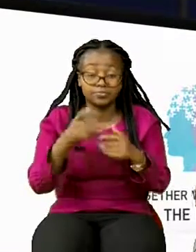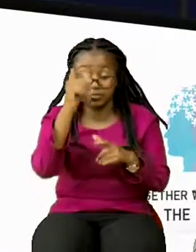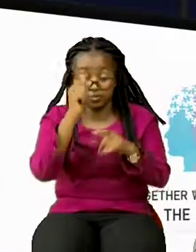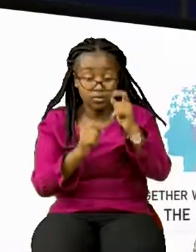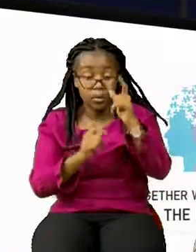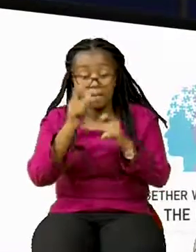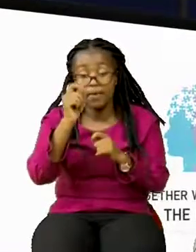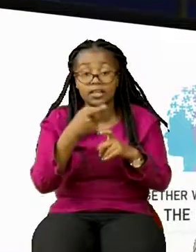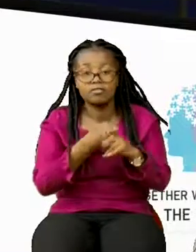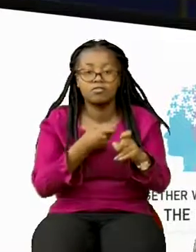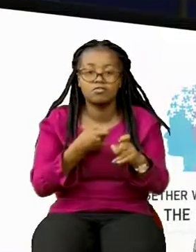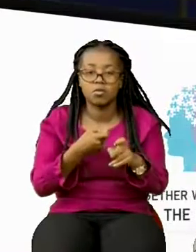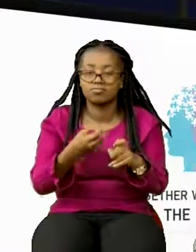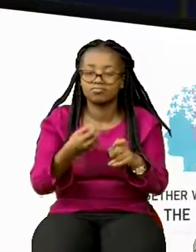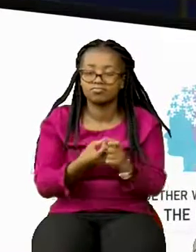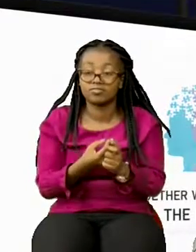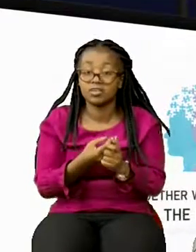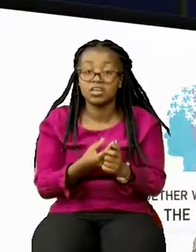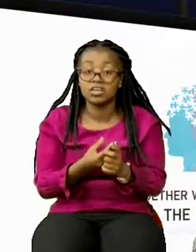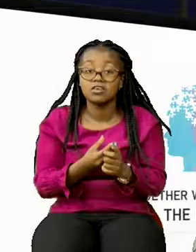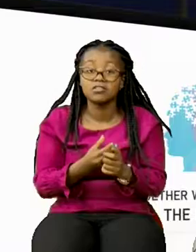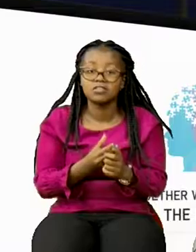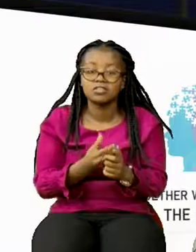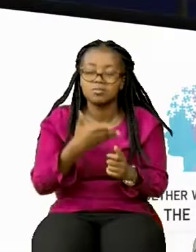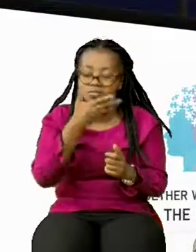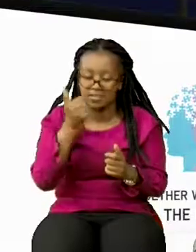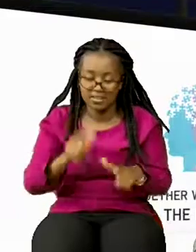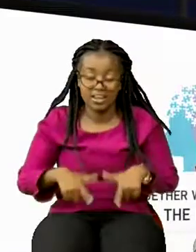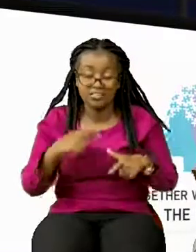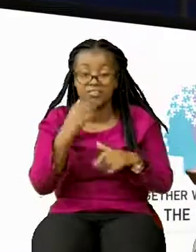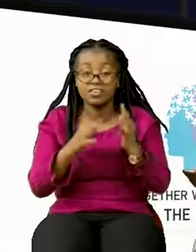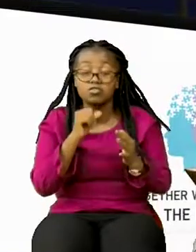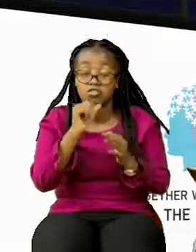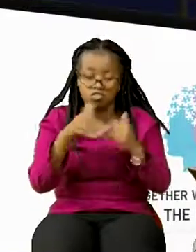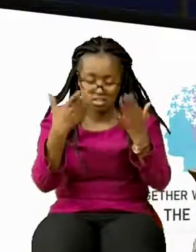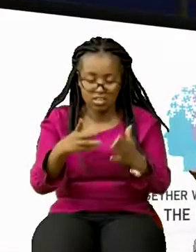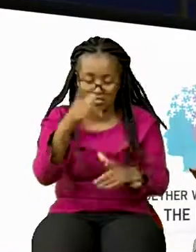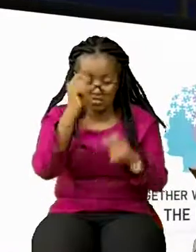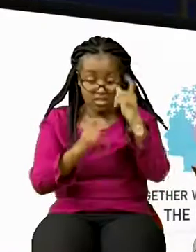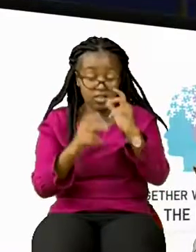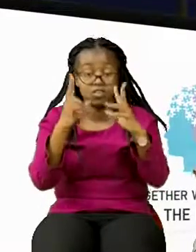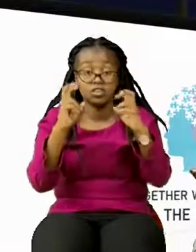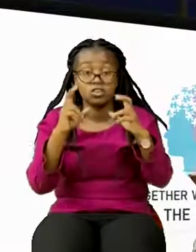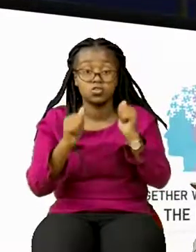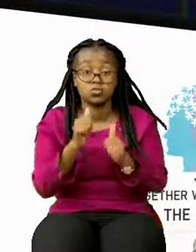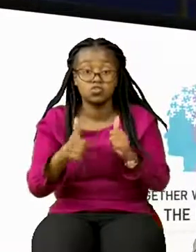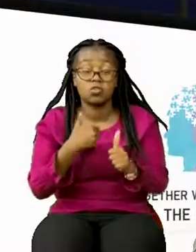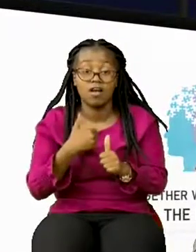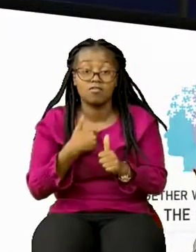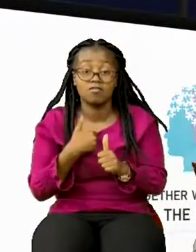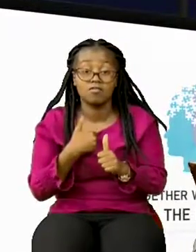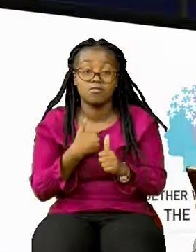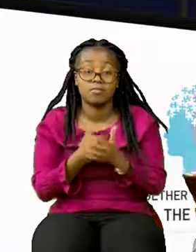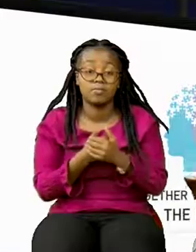from their diet, they will have a happier and a better life. So that's one of the issues that you actually have